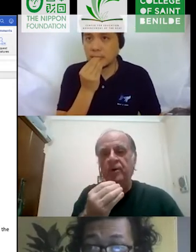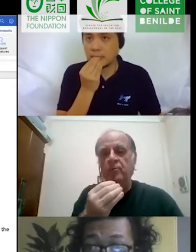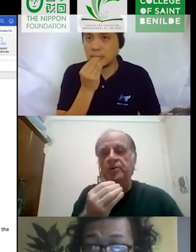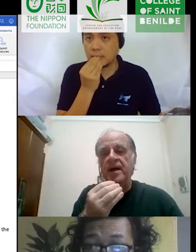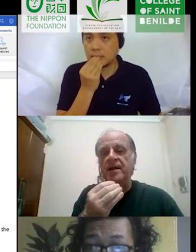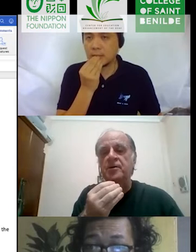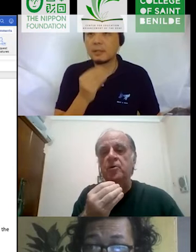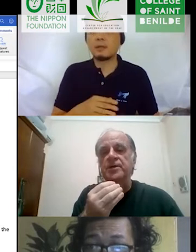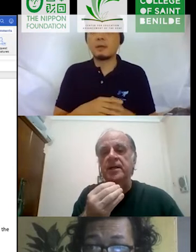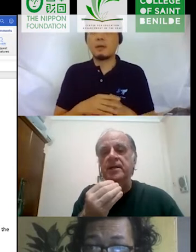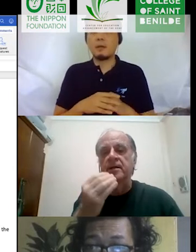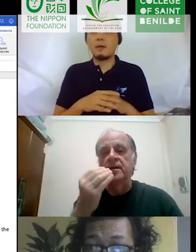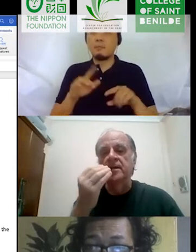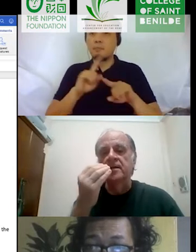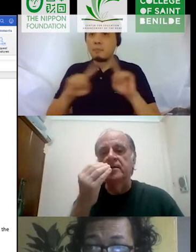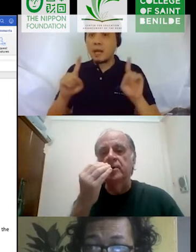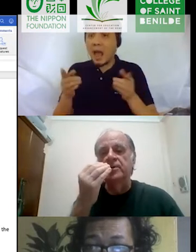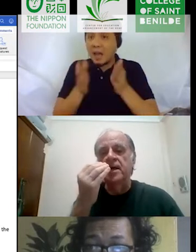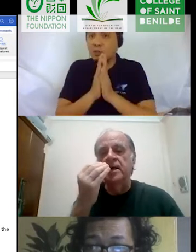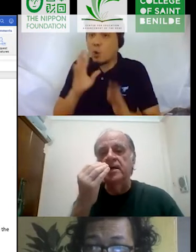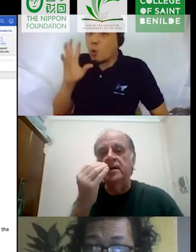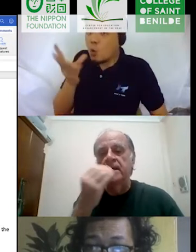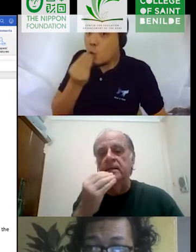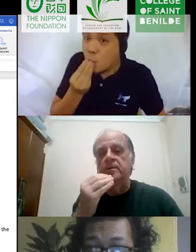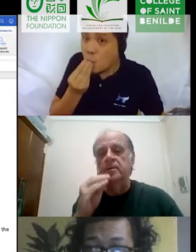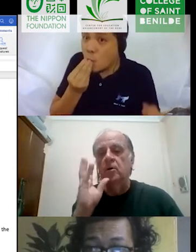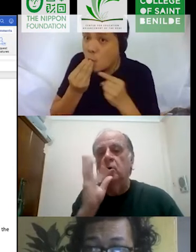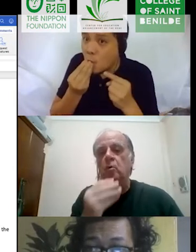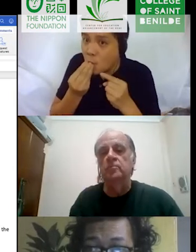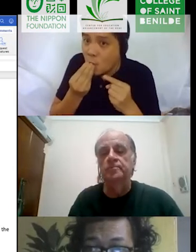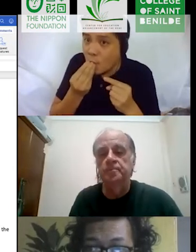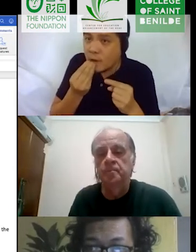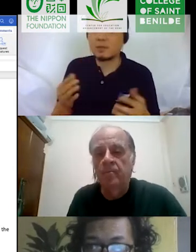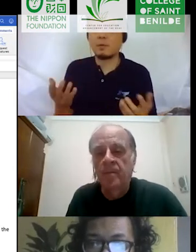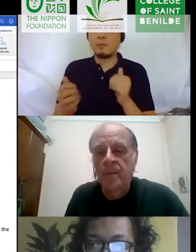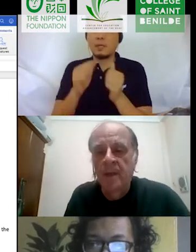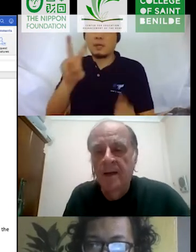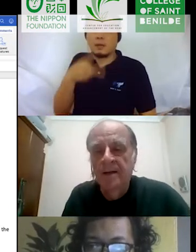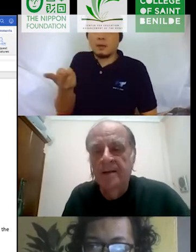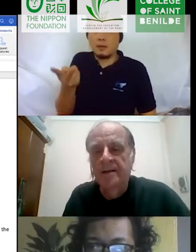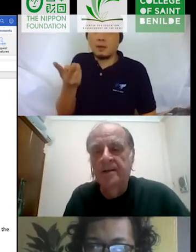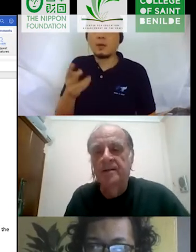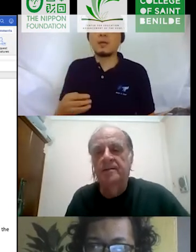but if we want to ask who is eating, then we would say eat who.